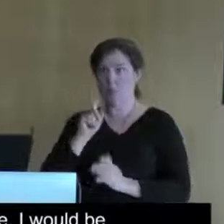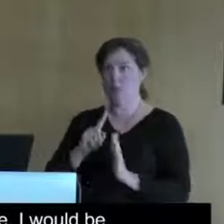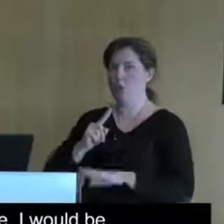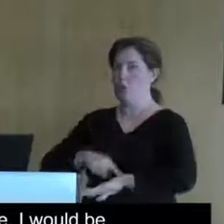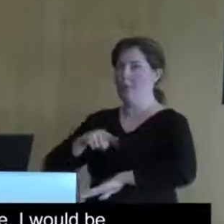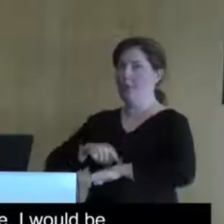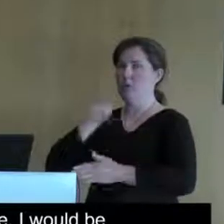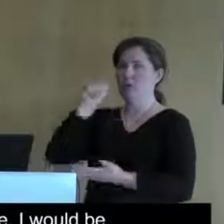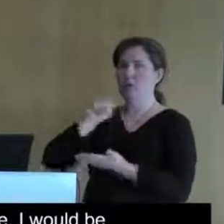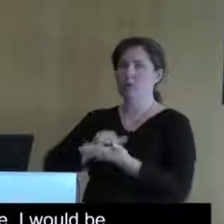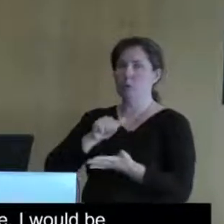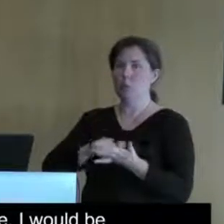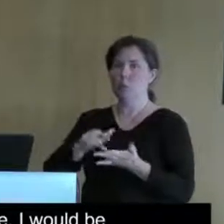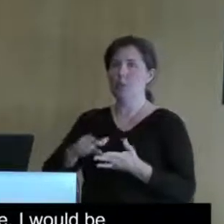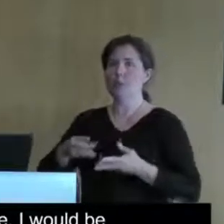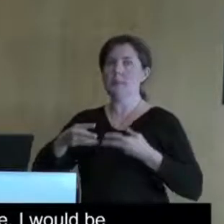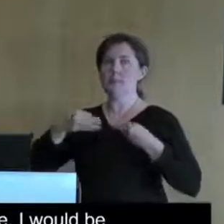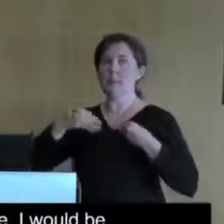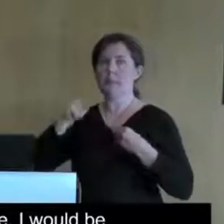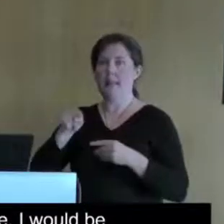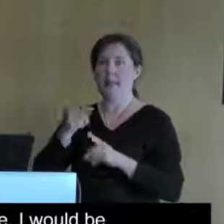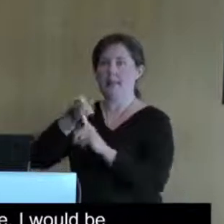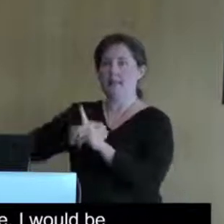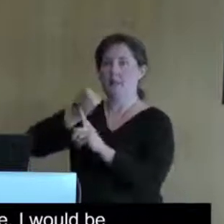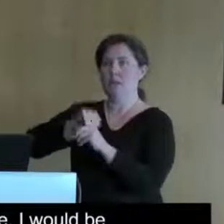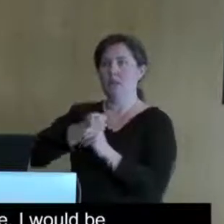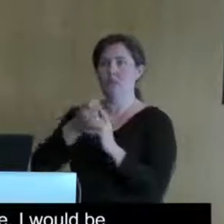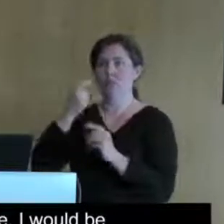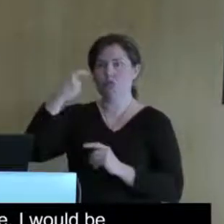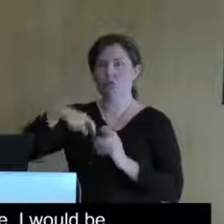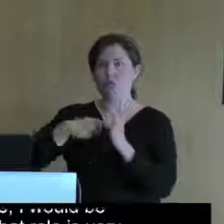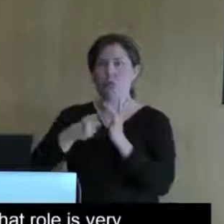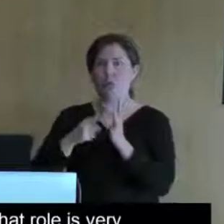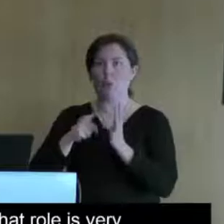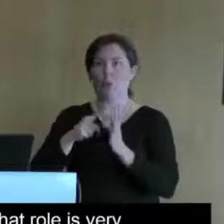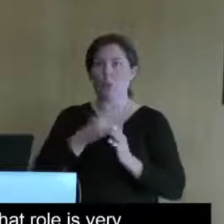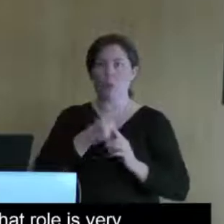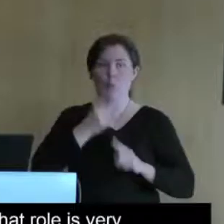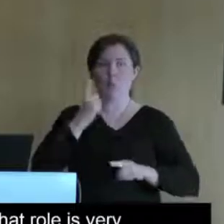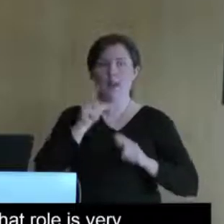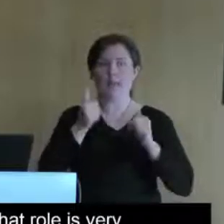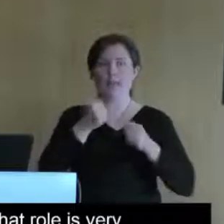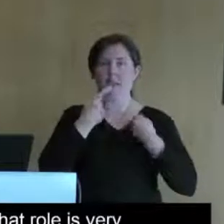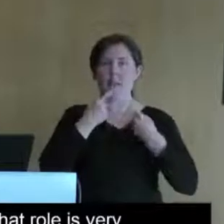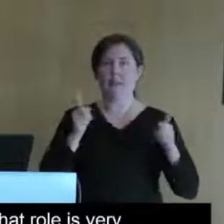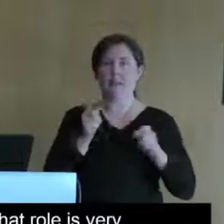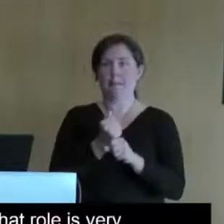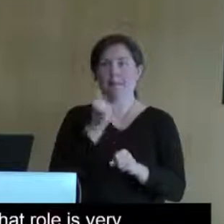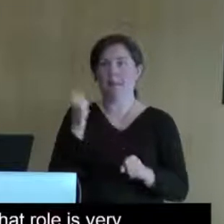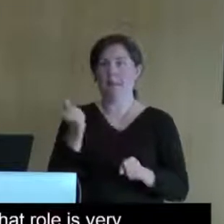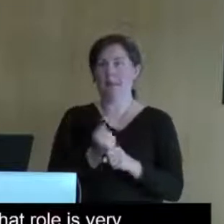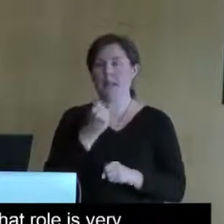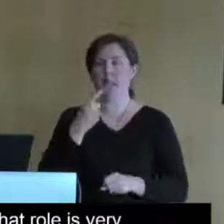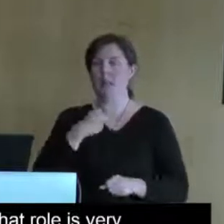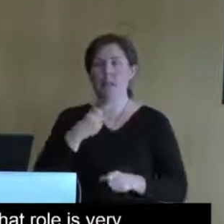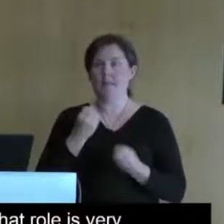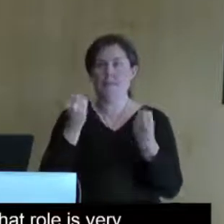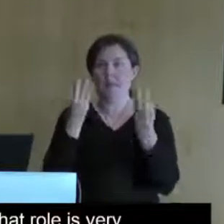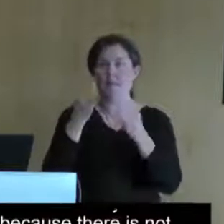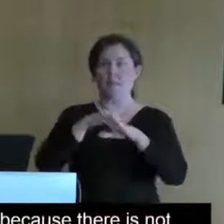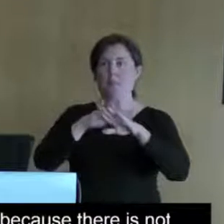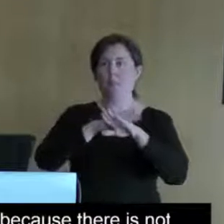the announcements will be quite broad. So if you're seeing an advocacy role, I'd be